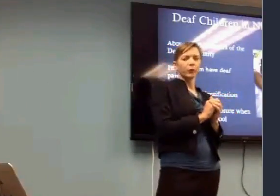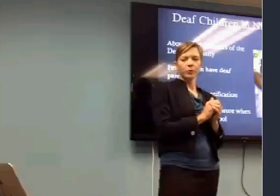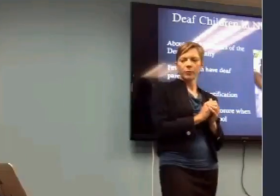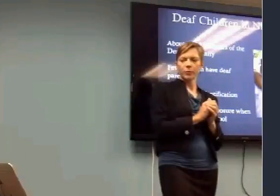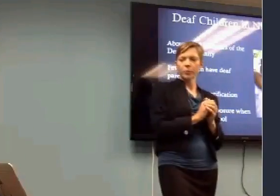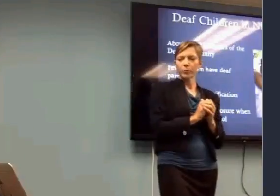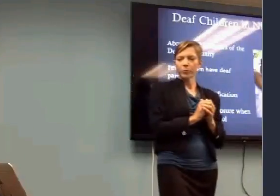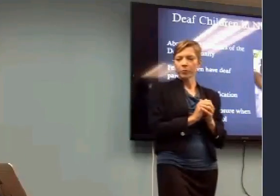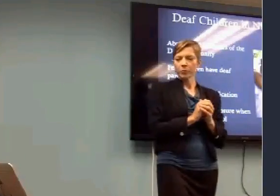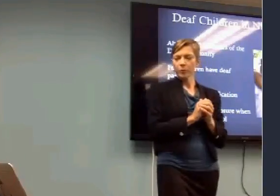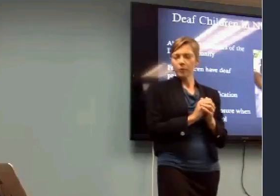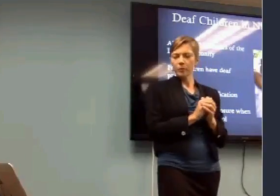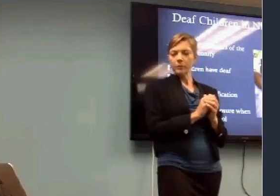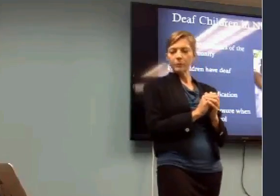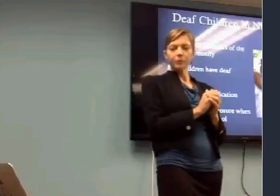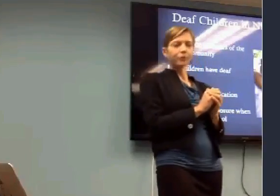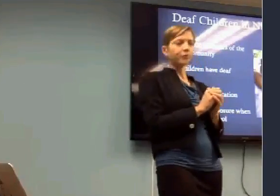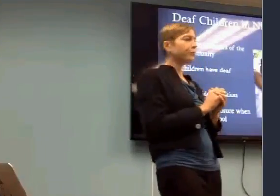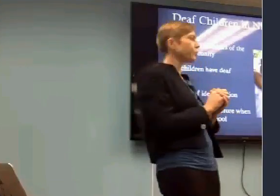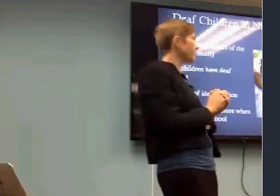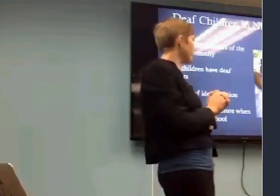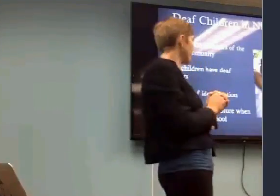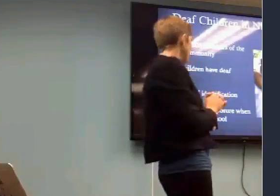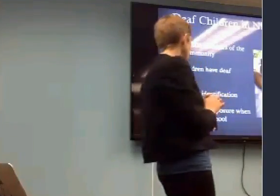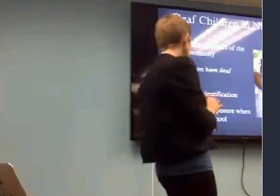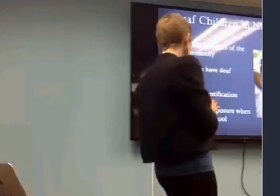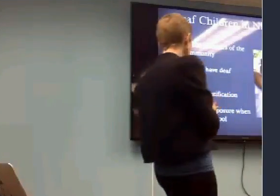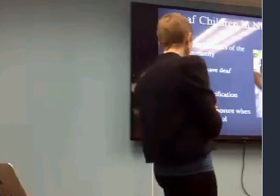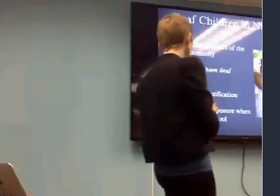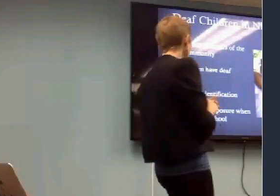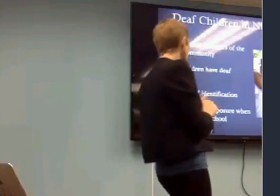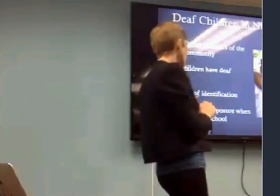identified at birth as being deaf, typically.